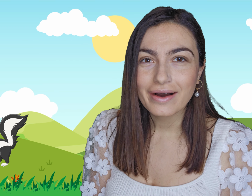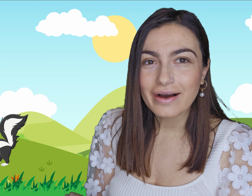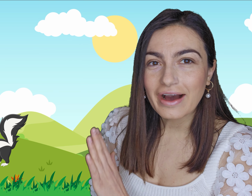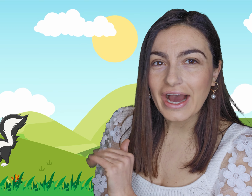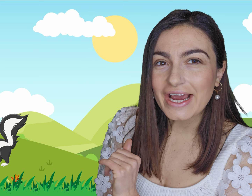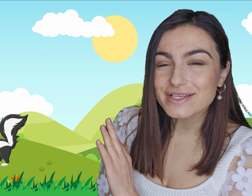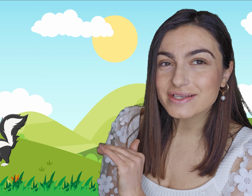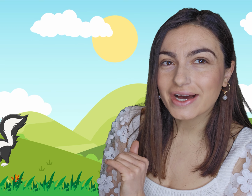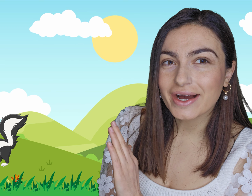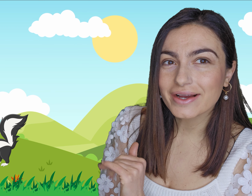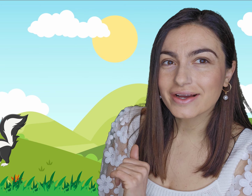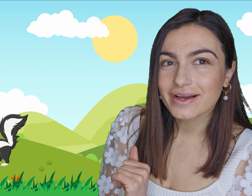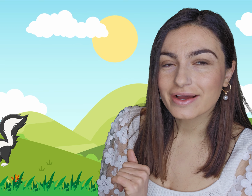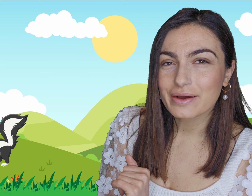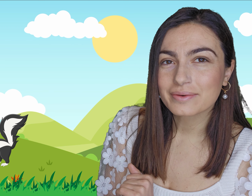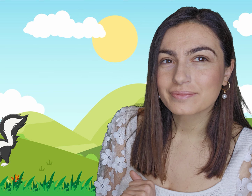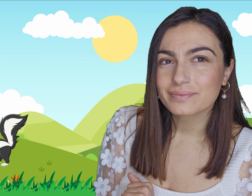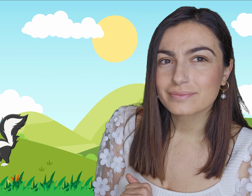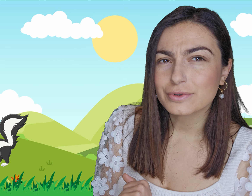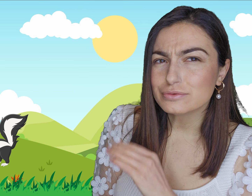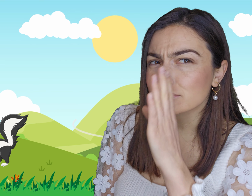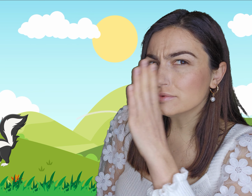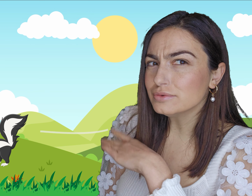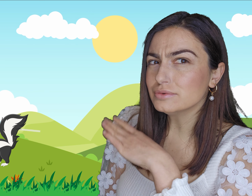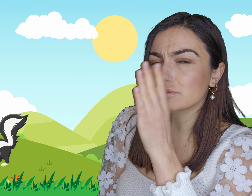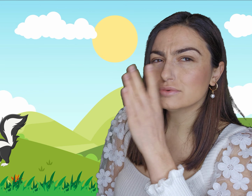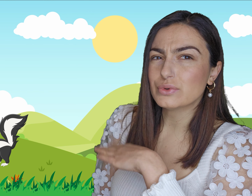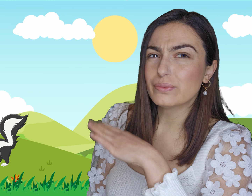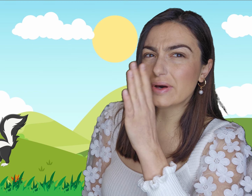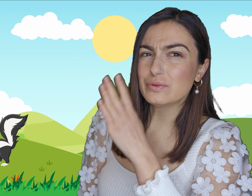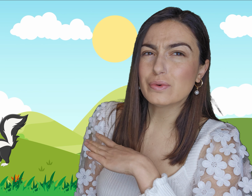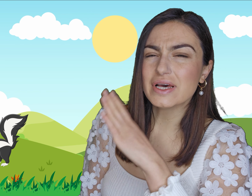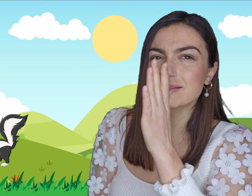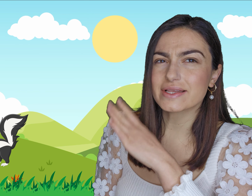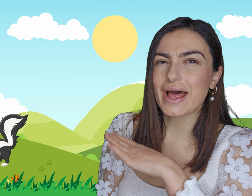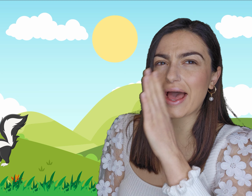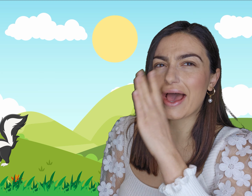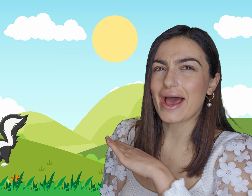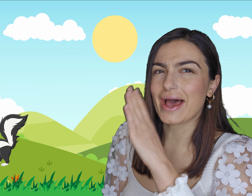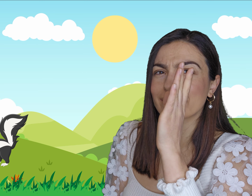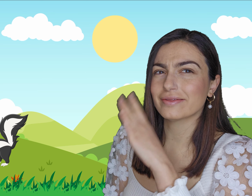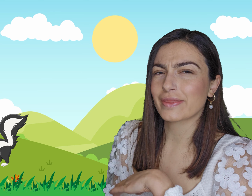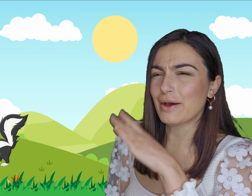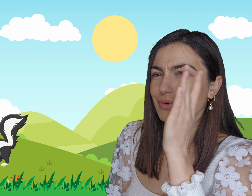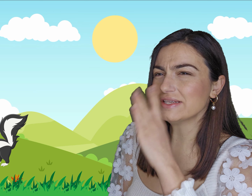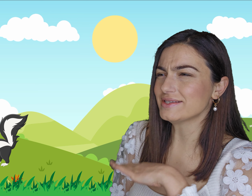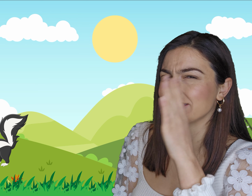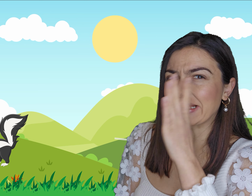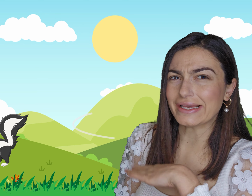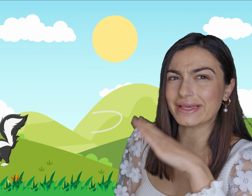hi skunk oh what was that that was stinky